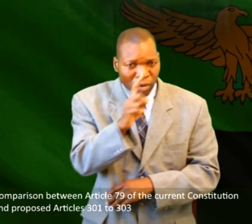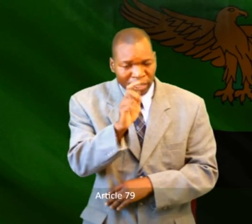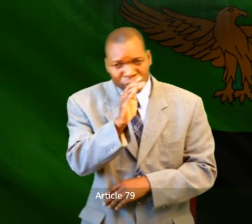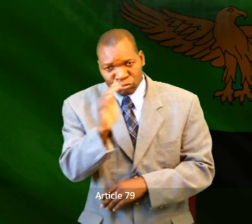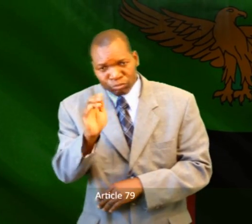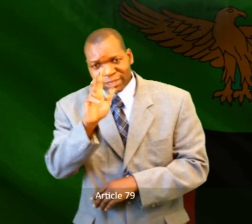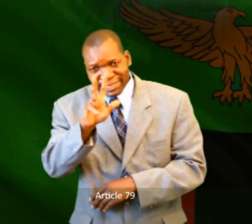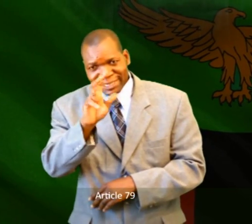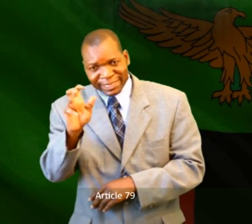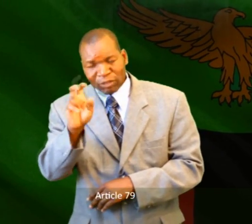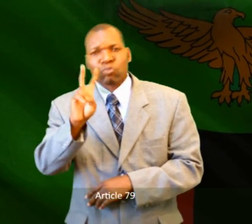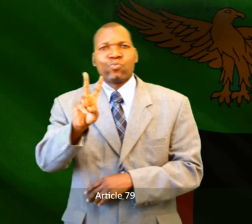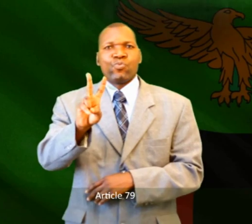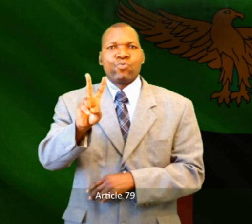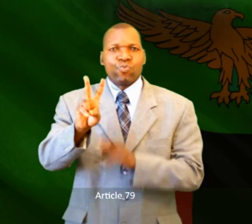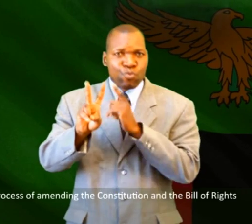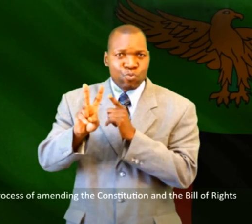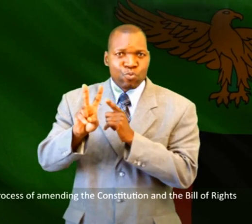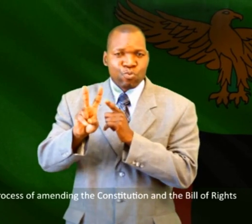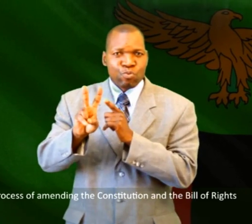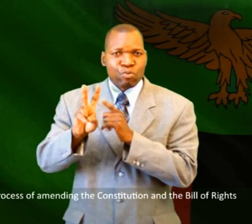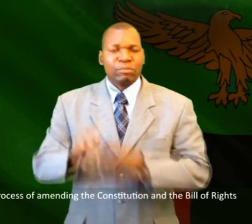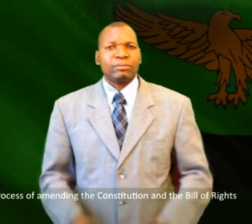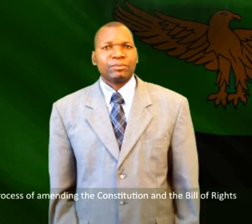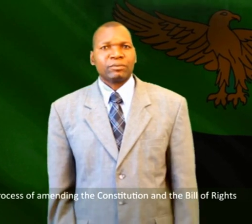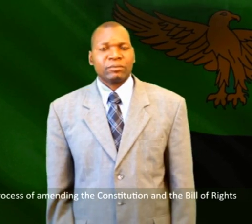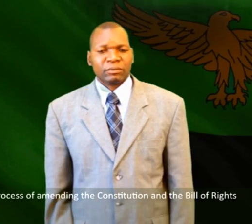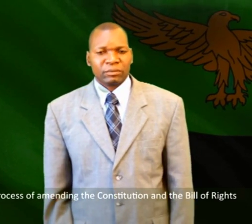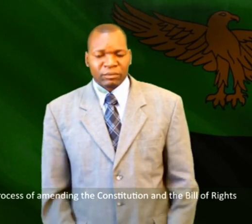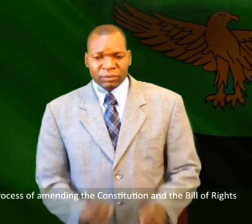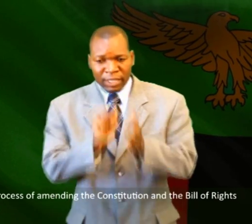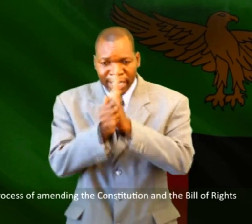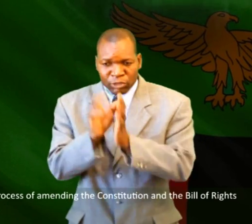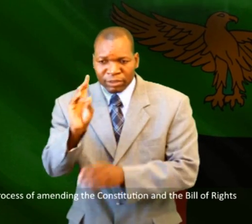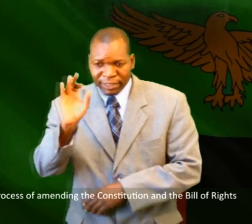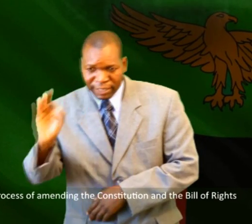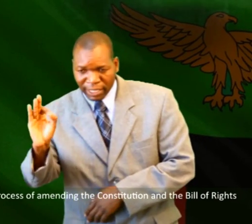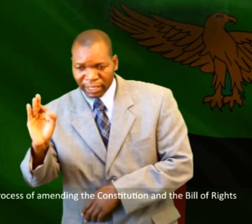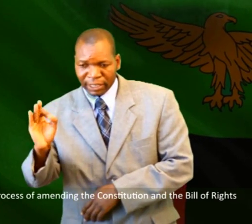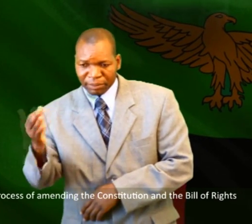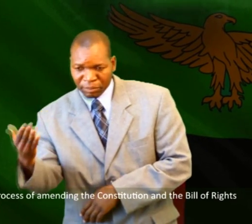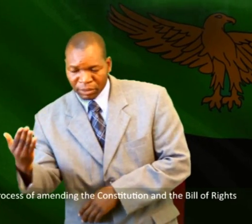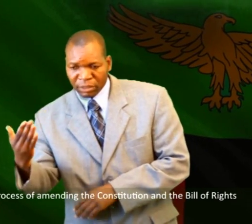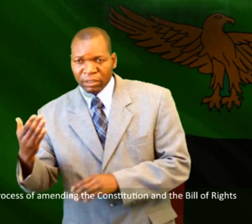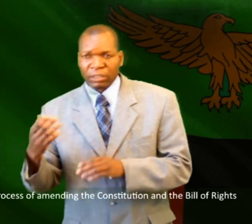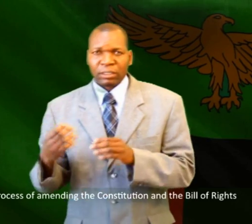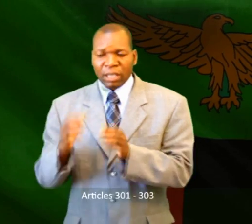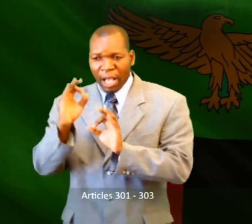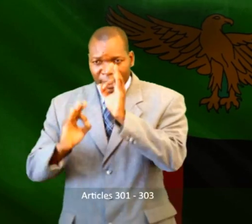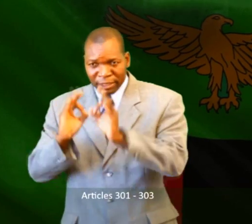Article 79. Process of amending the Constitution and the Bill of Rights.